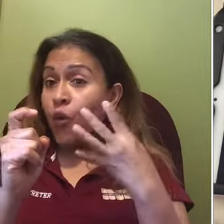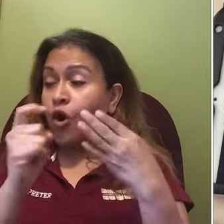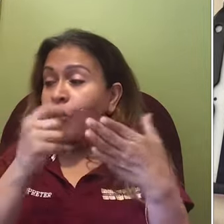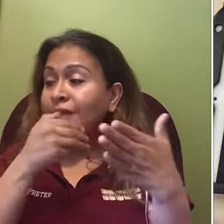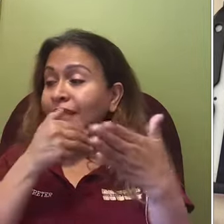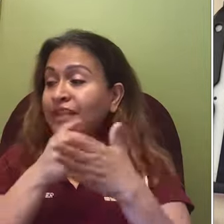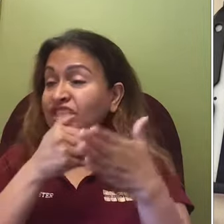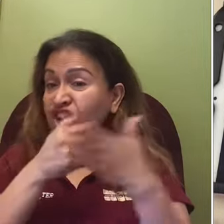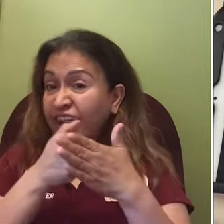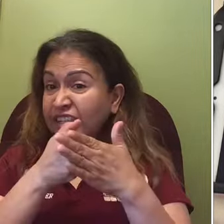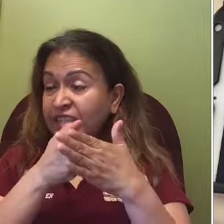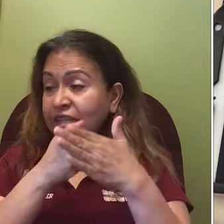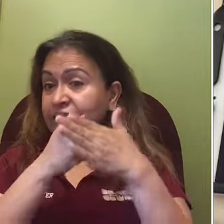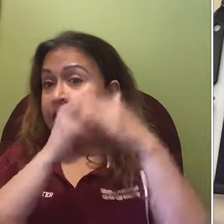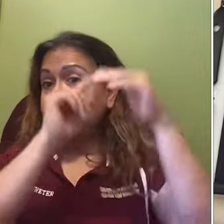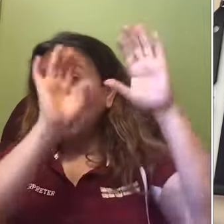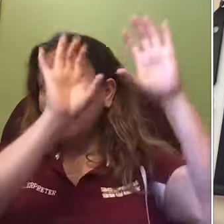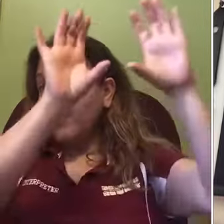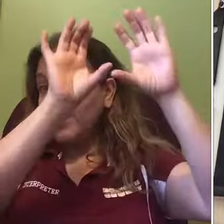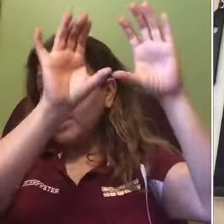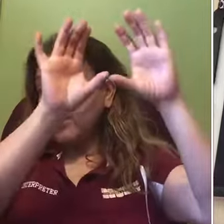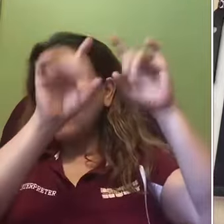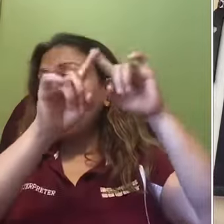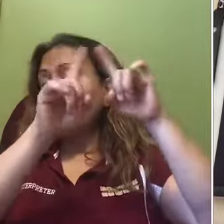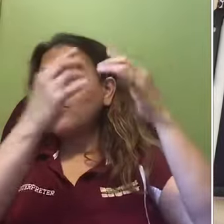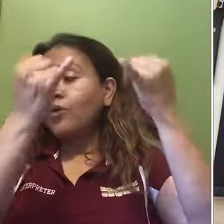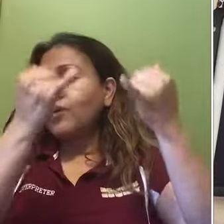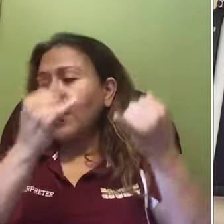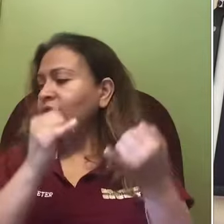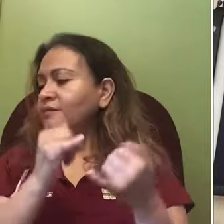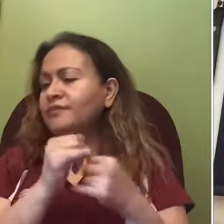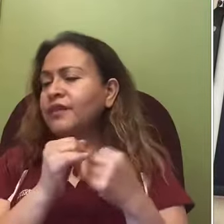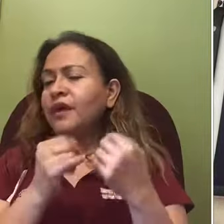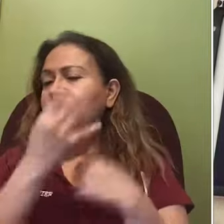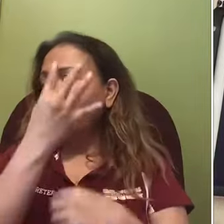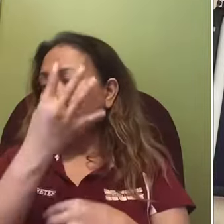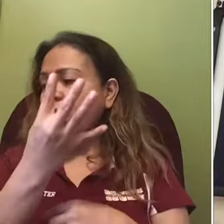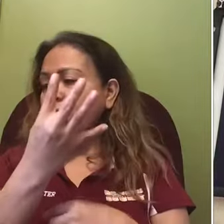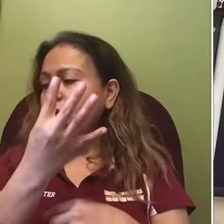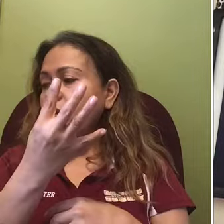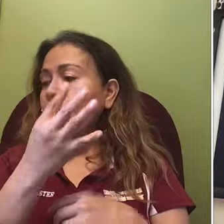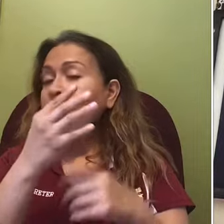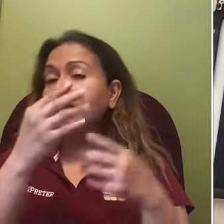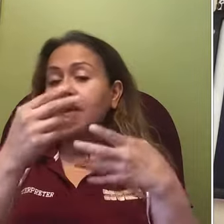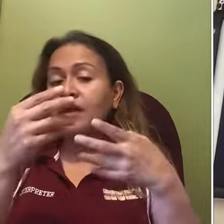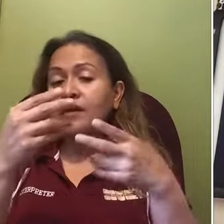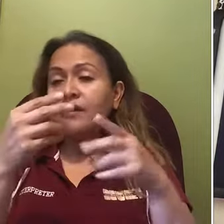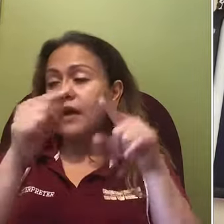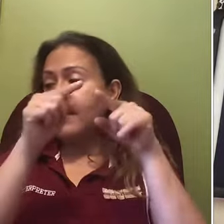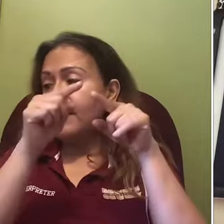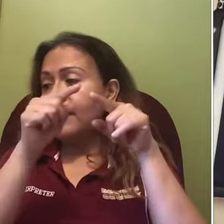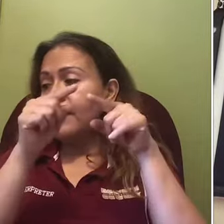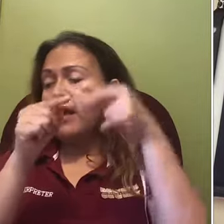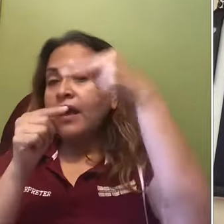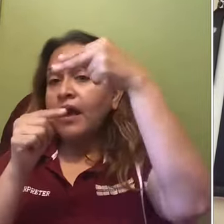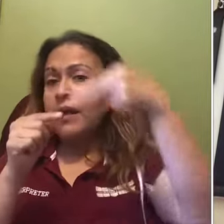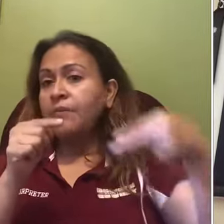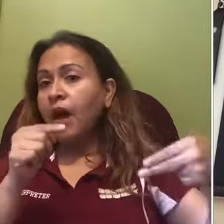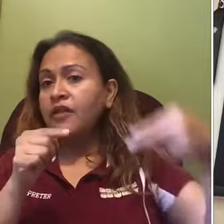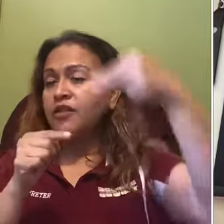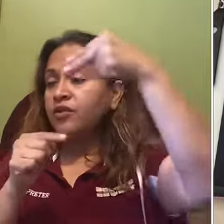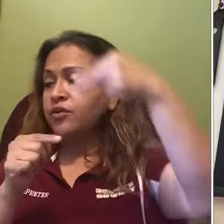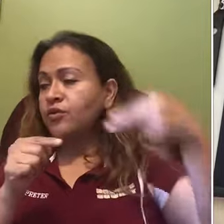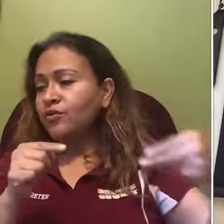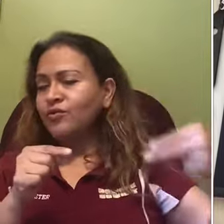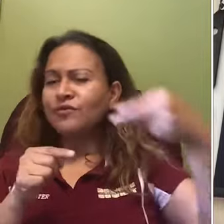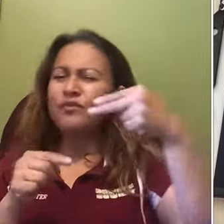it's opposite to x. So it's going to be 4 over, now what's the hypotenuse? Well, the hypotenuse is going to be the same regardless of which angle